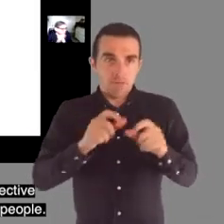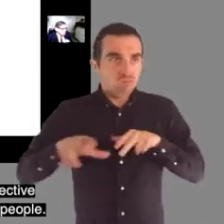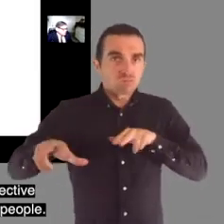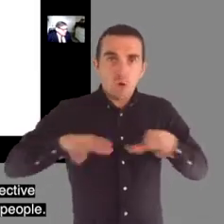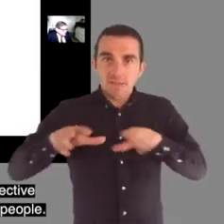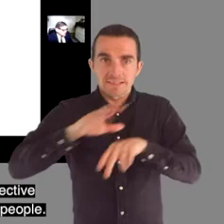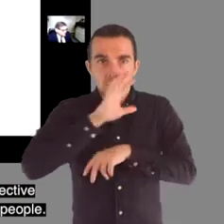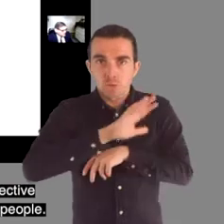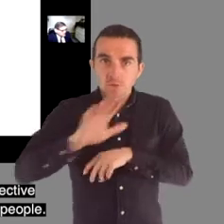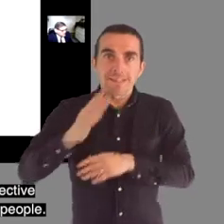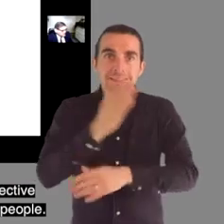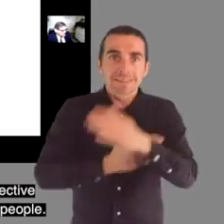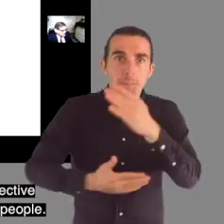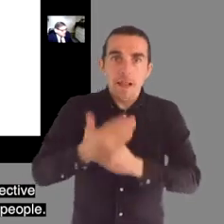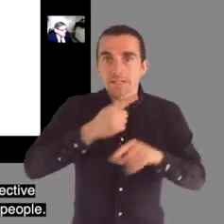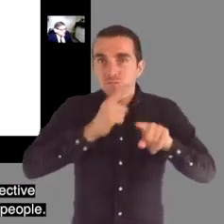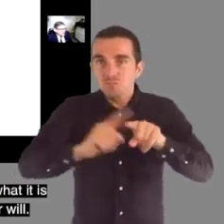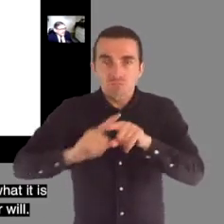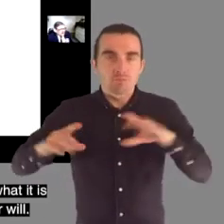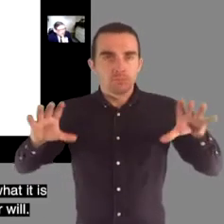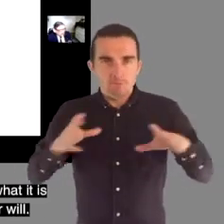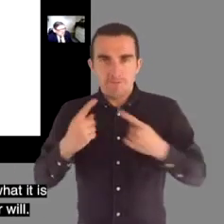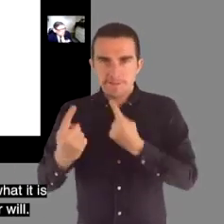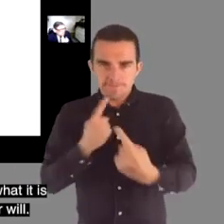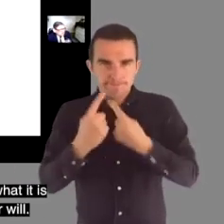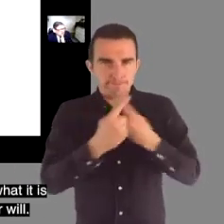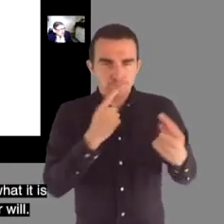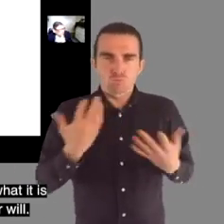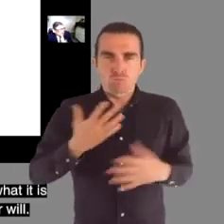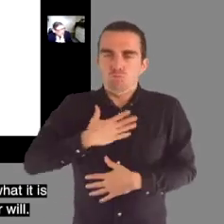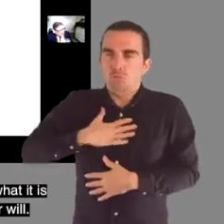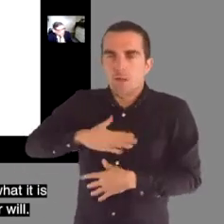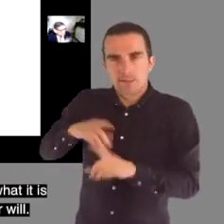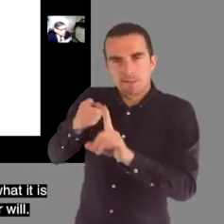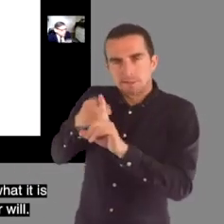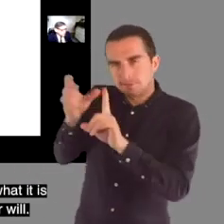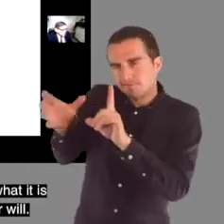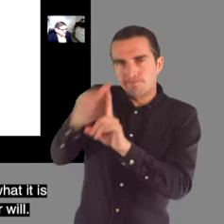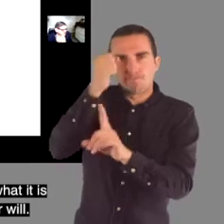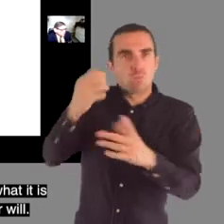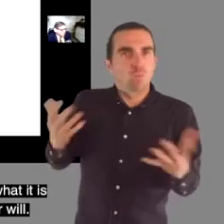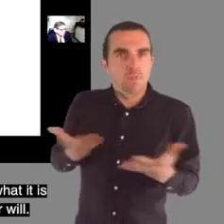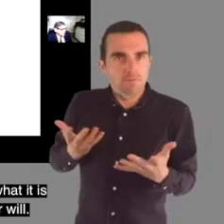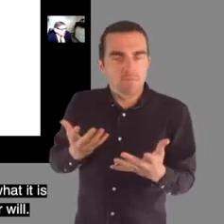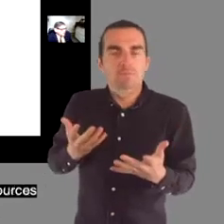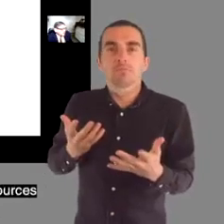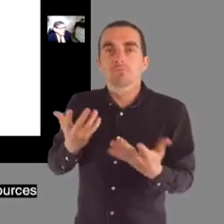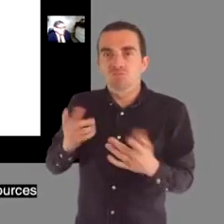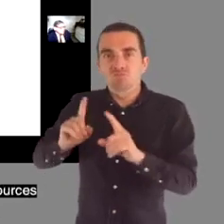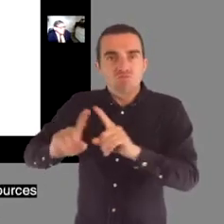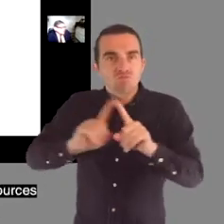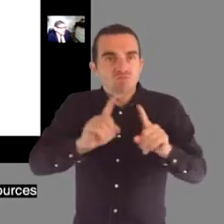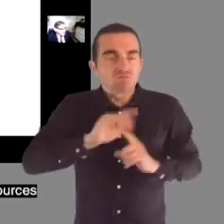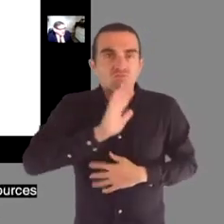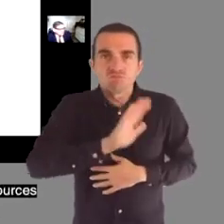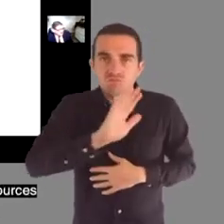of organizations of disabled people. So we have to come to decide what it is we want to achieve. That's our will.